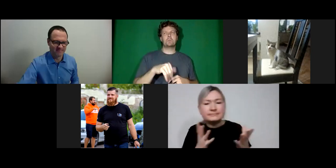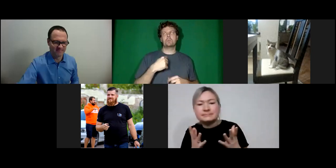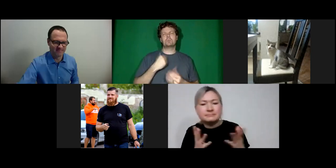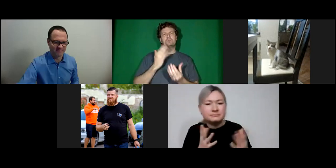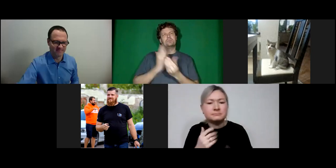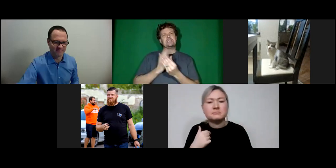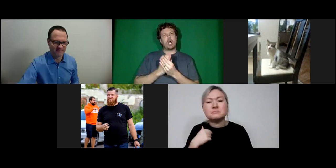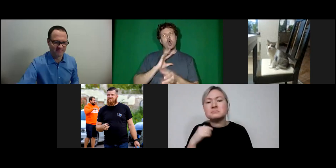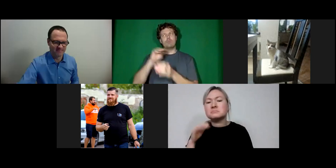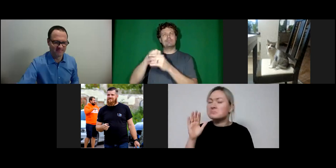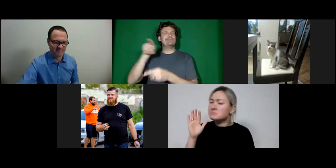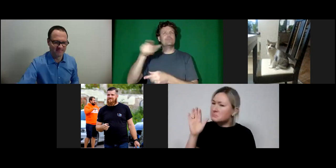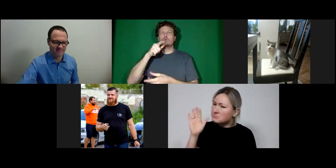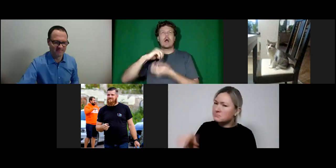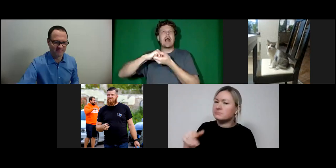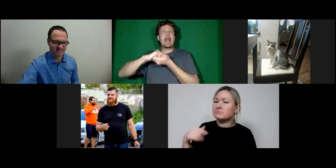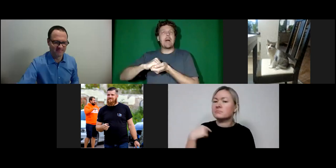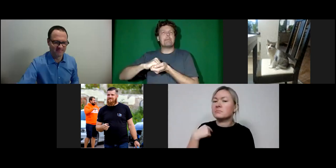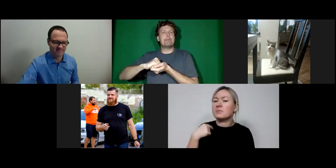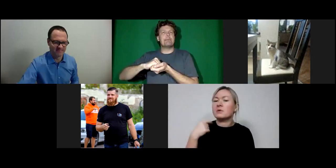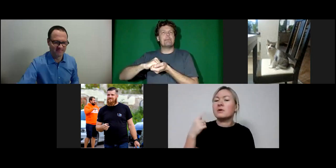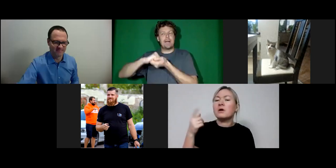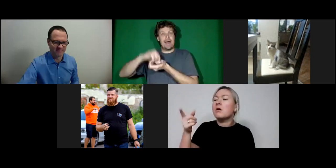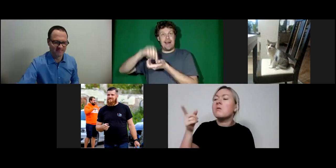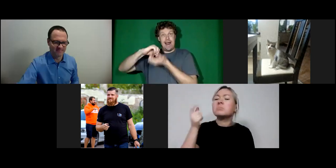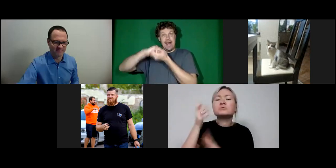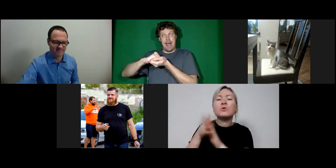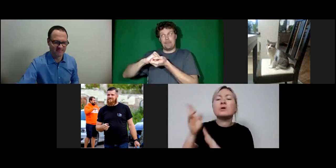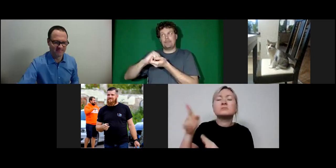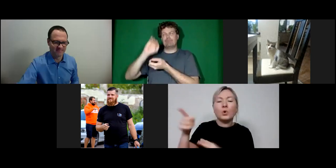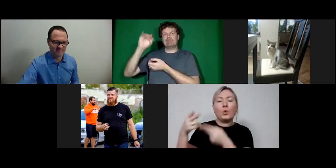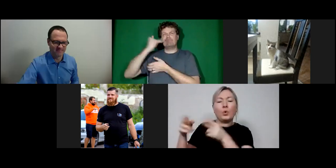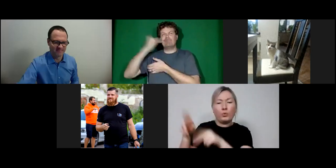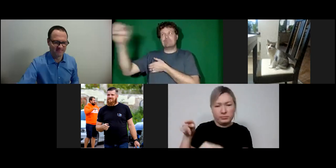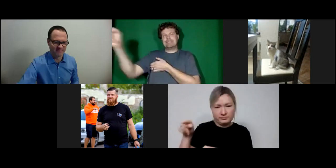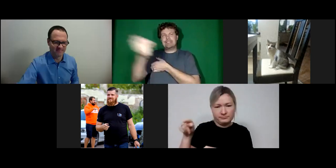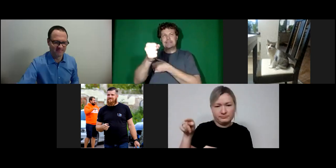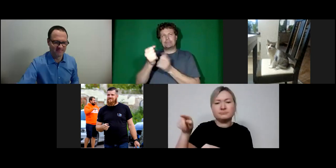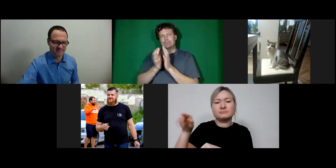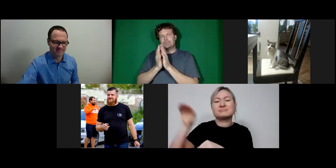noticed that even if there's going to be any communication issues, you need to have some support.